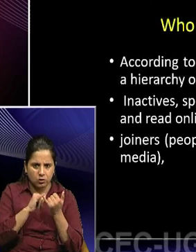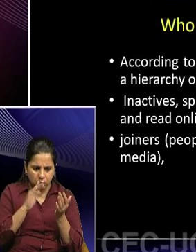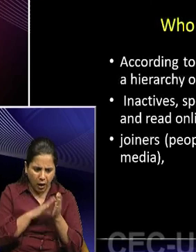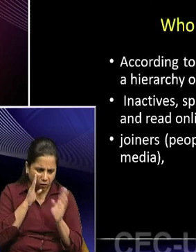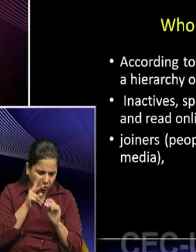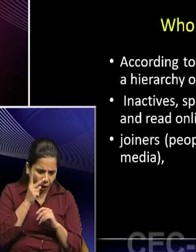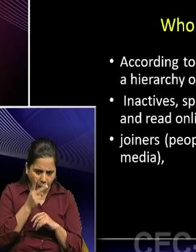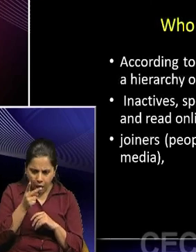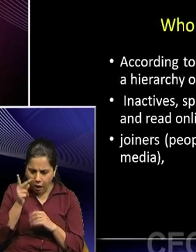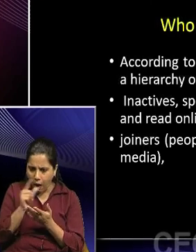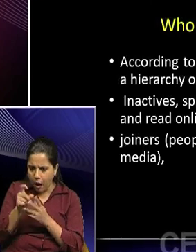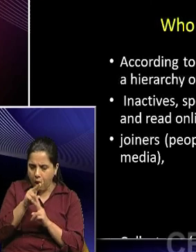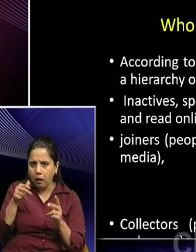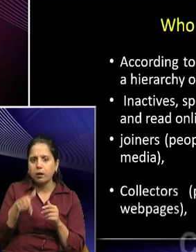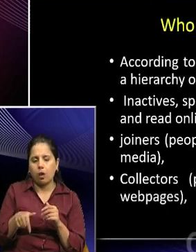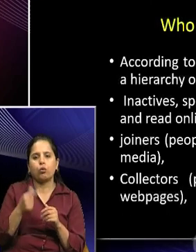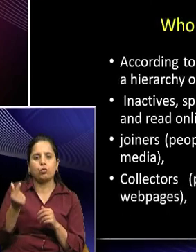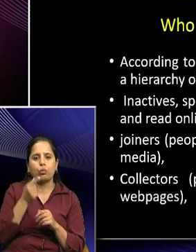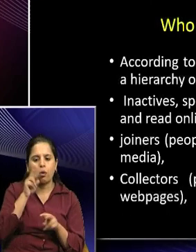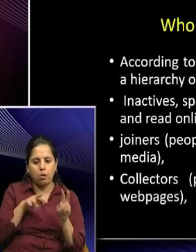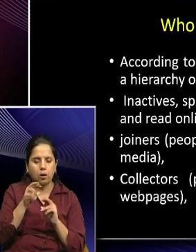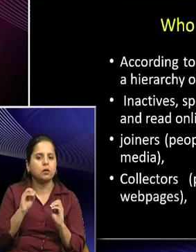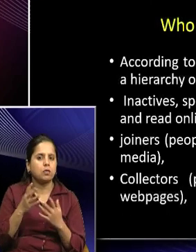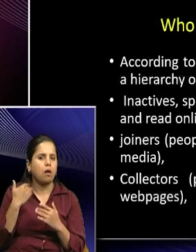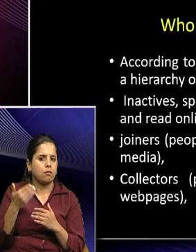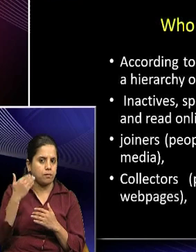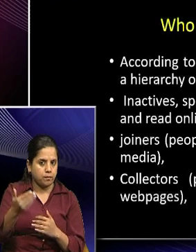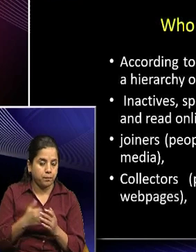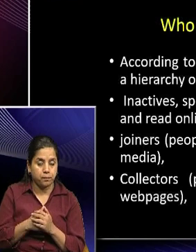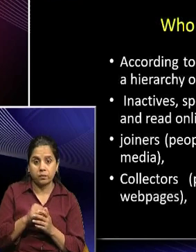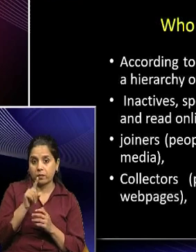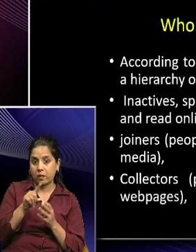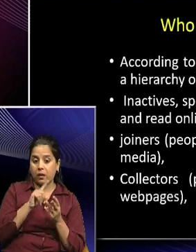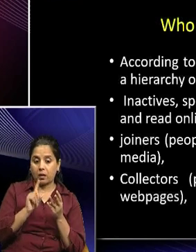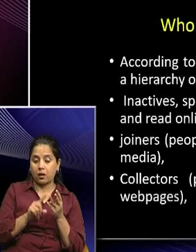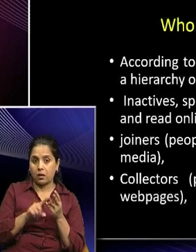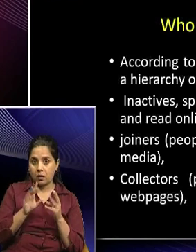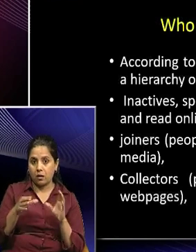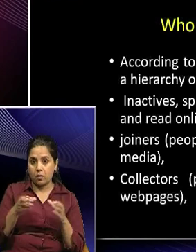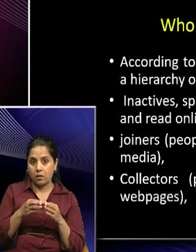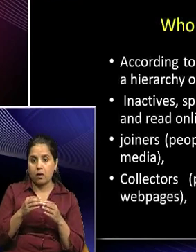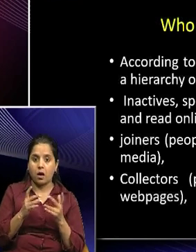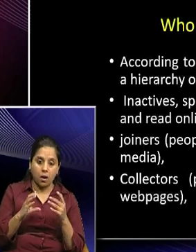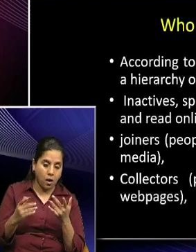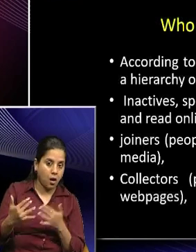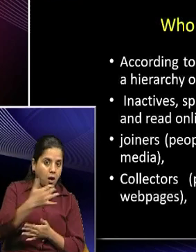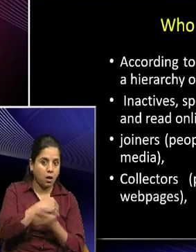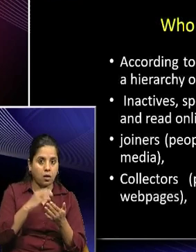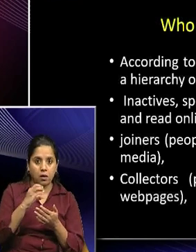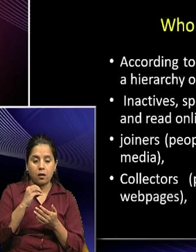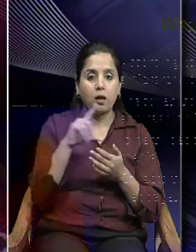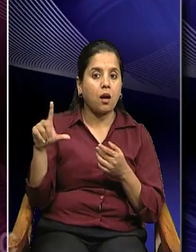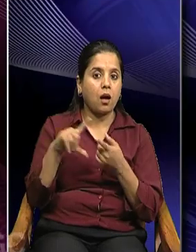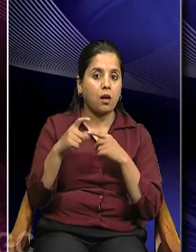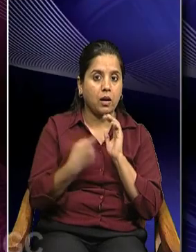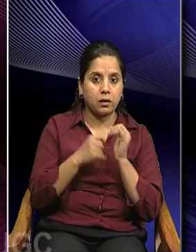are joining and they are visiting social media off and on. But there is a third category called collectors, people who add